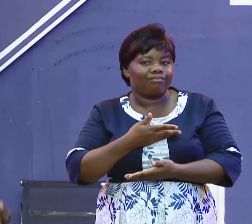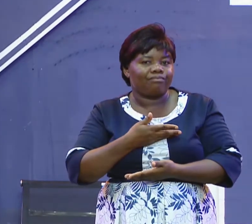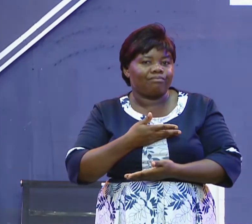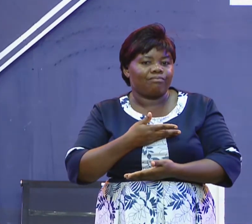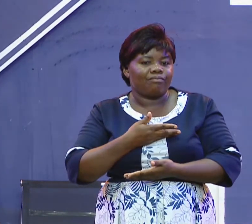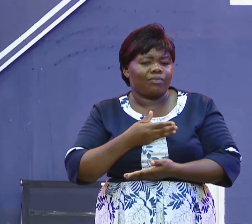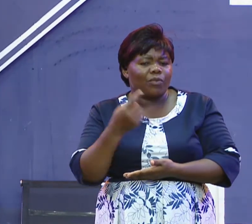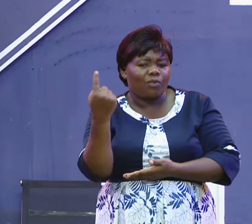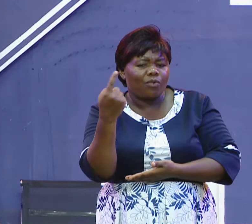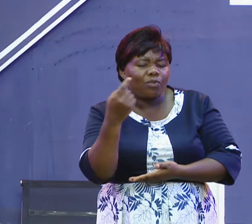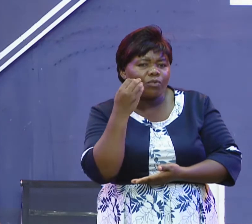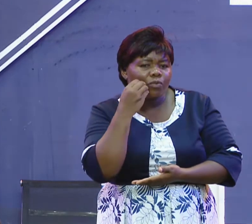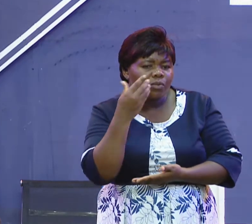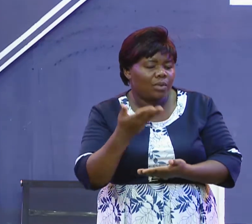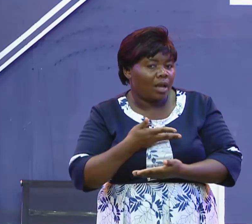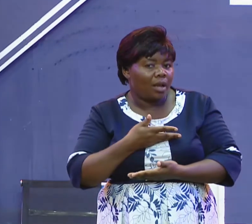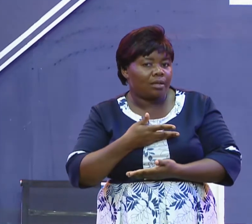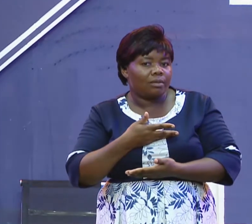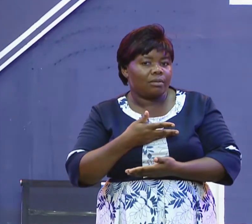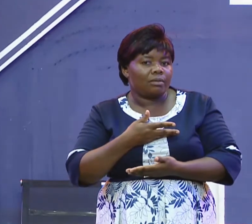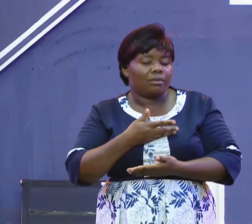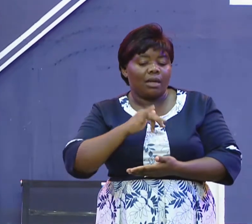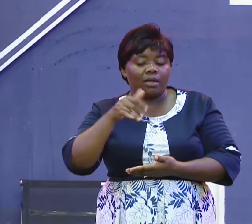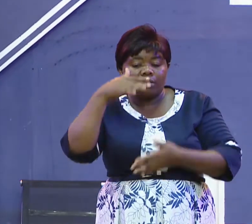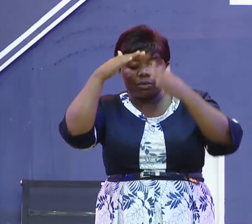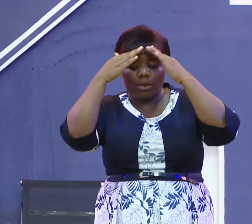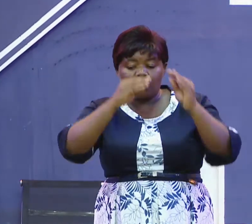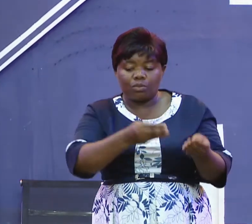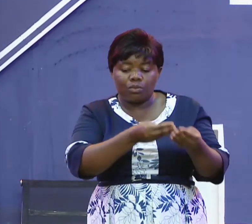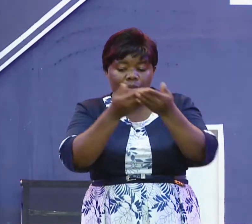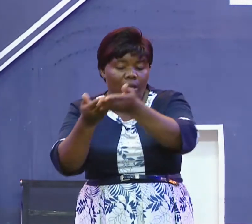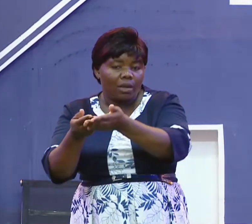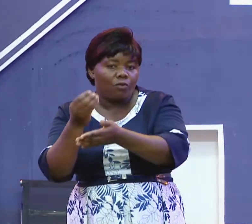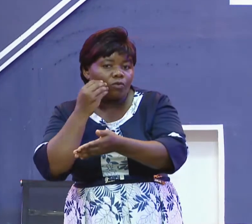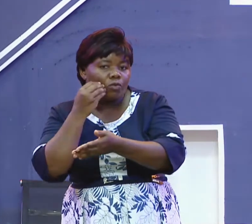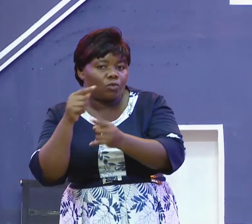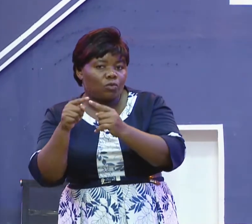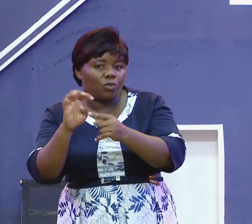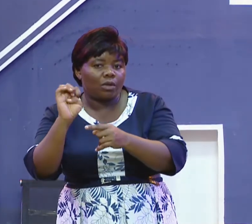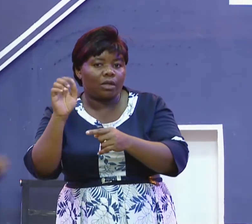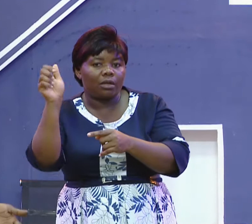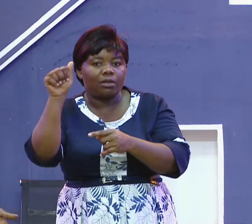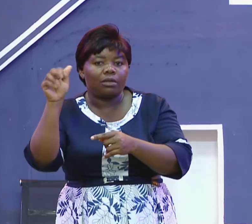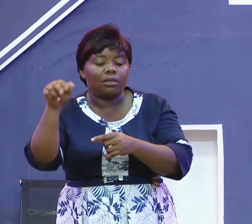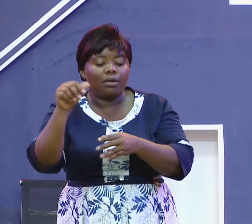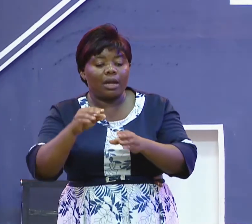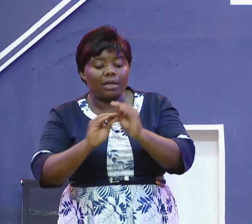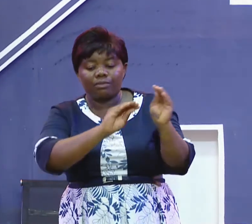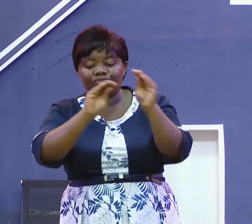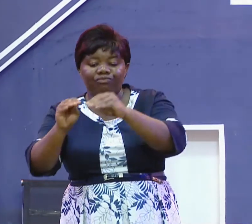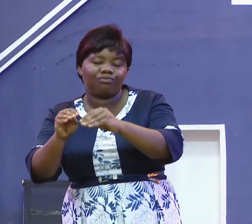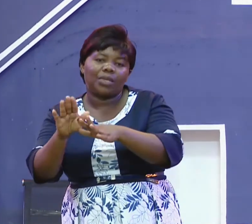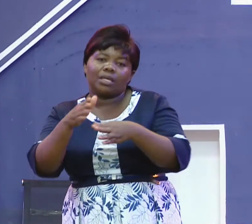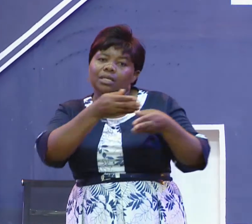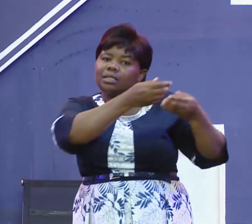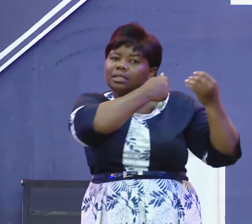Ng'alina mugoyo. He only had a morsel. Olina muwa mugoyo. He gave him the muscle. Olina amuwe ekitalabika. And then the other gave him